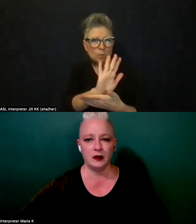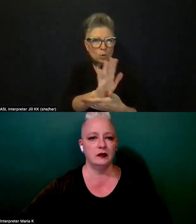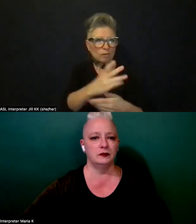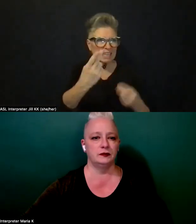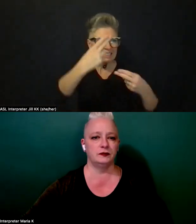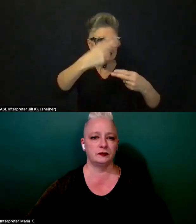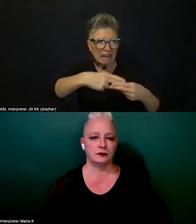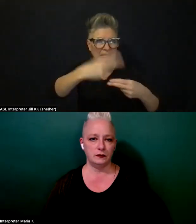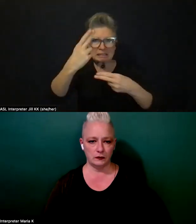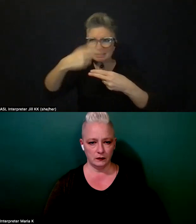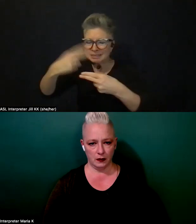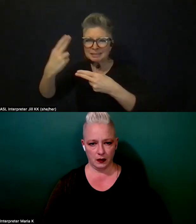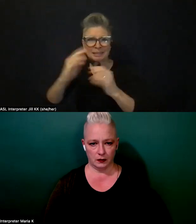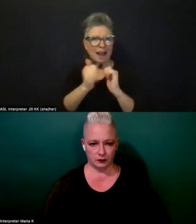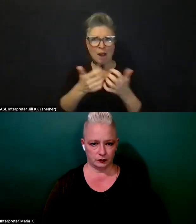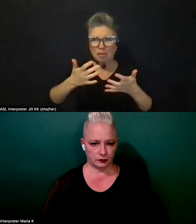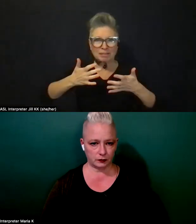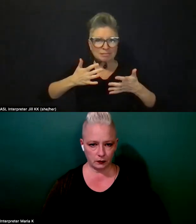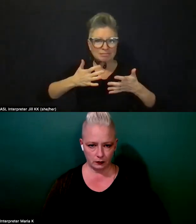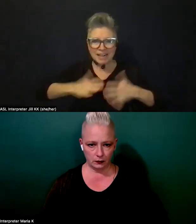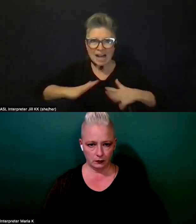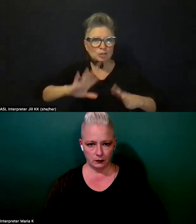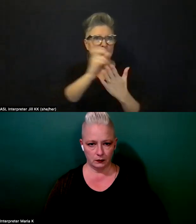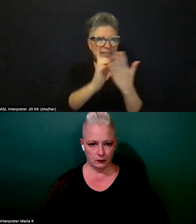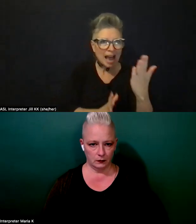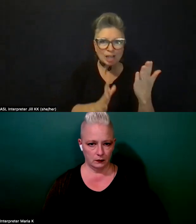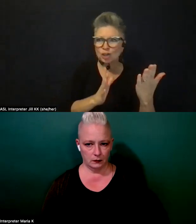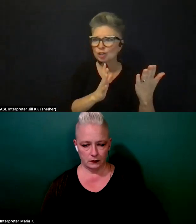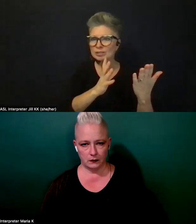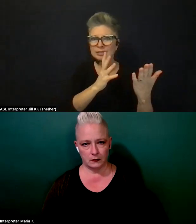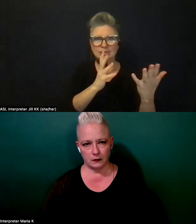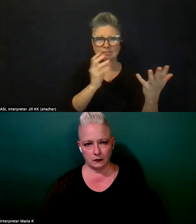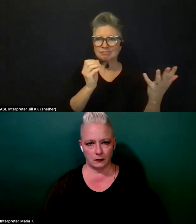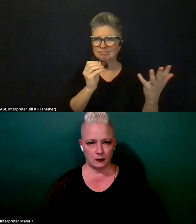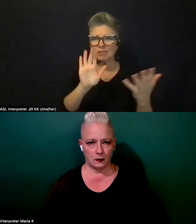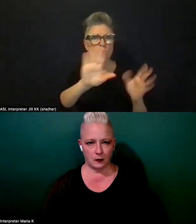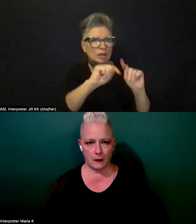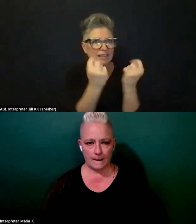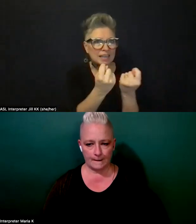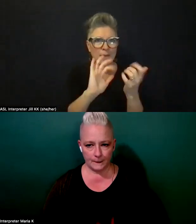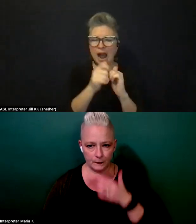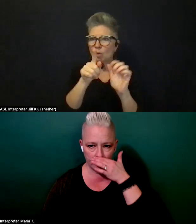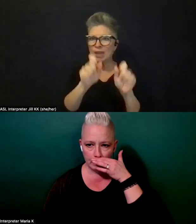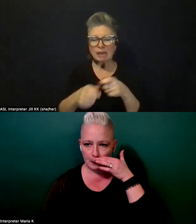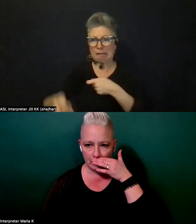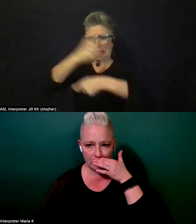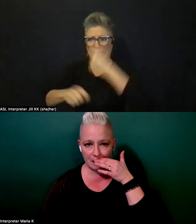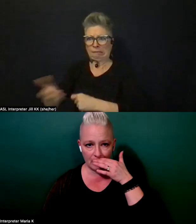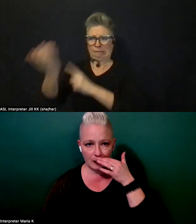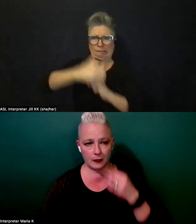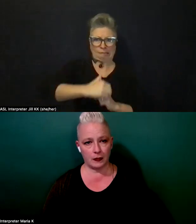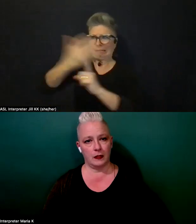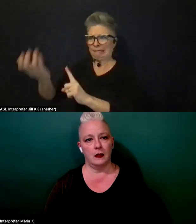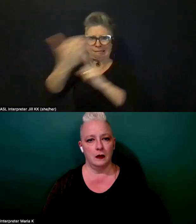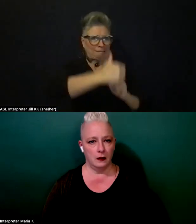designer wanted you on your team and how they were able to draft up the actor, make sure everything's